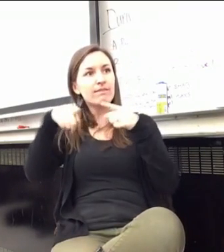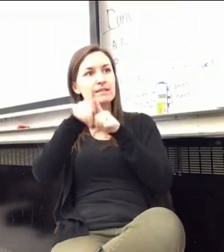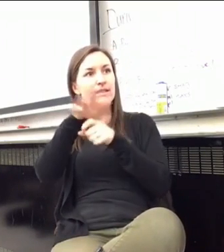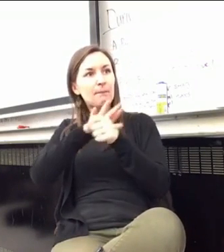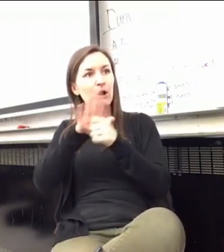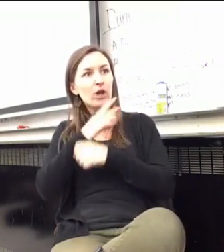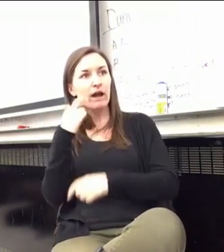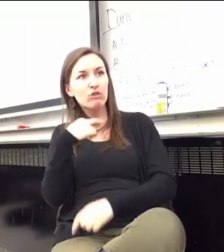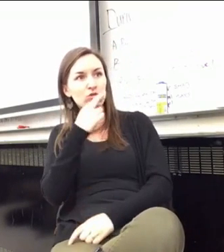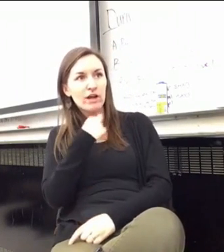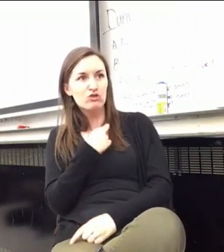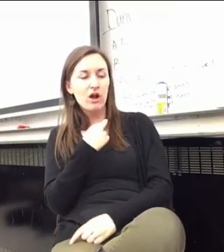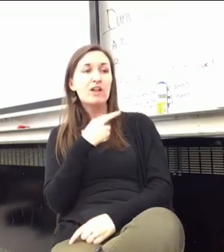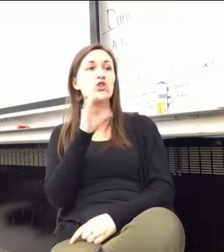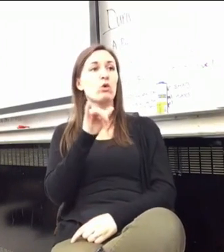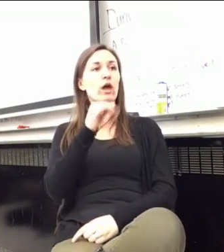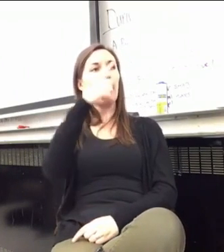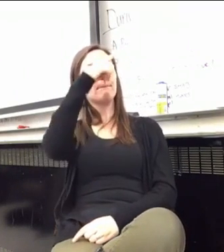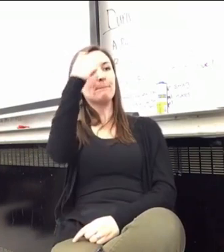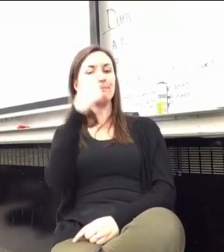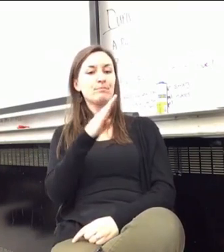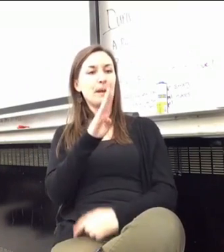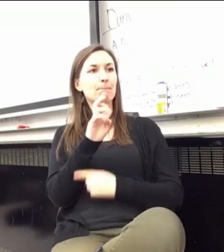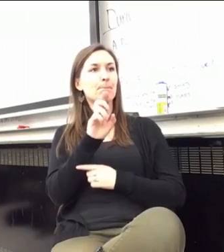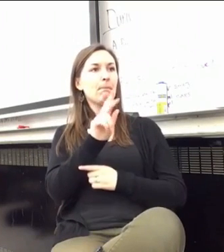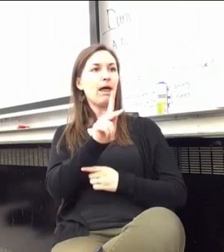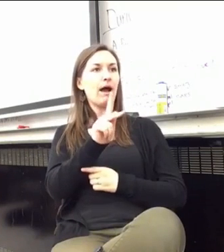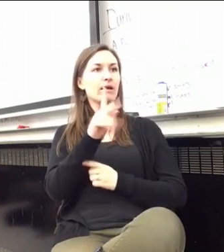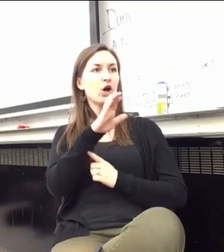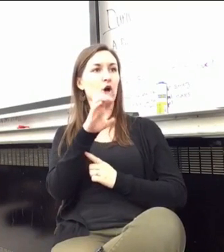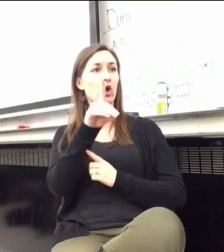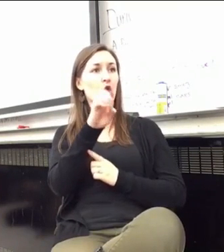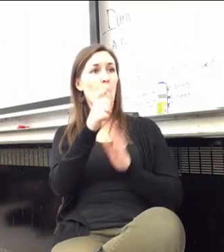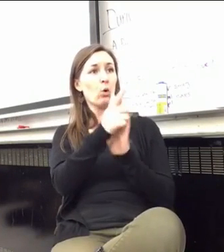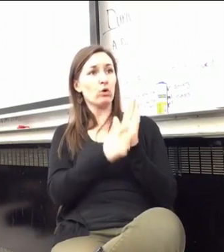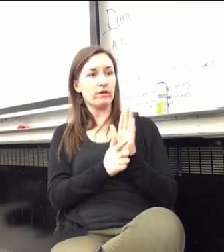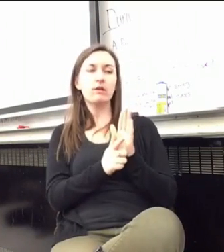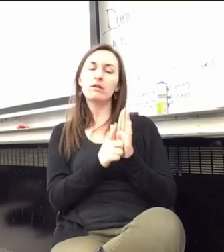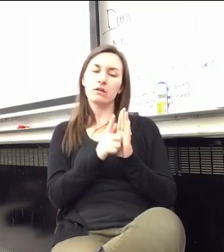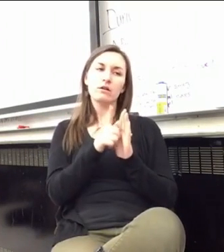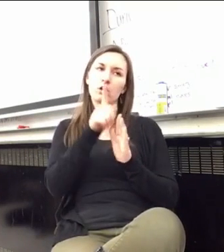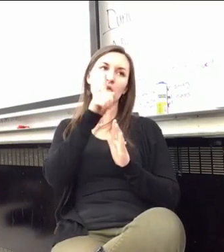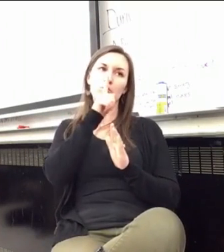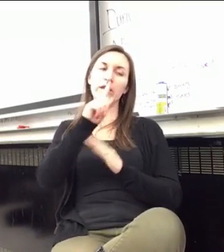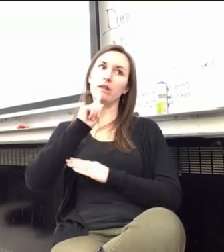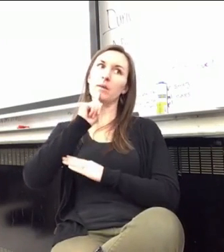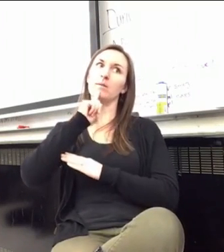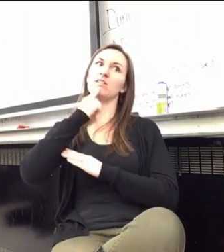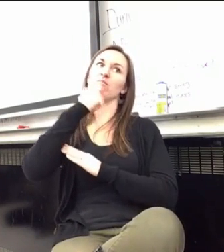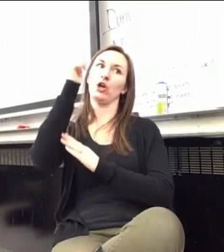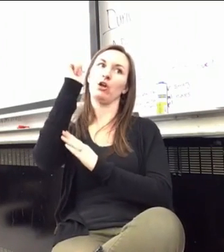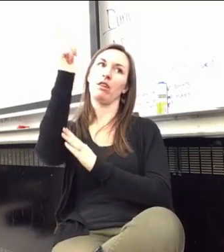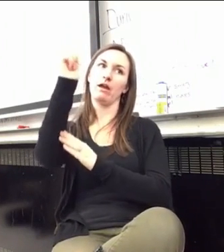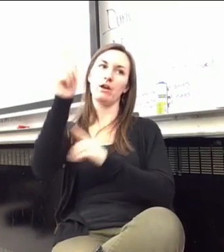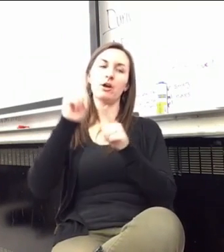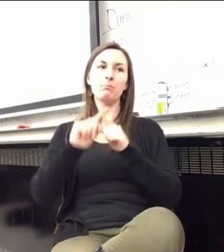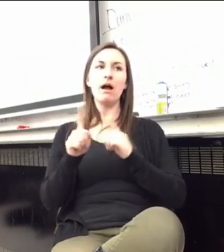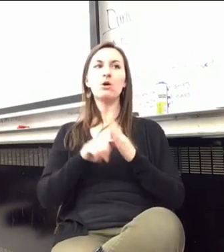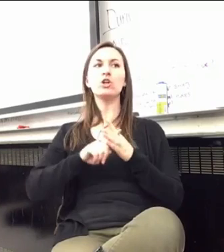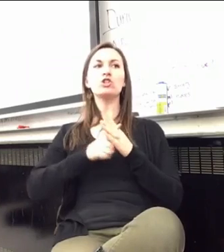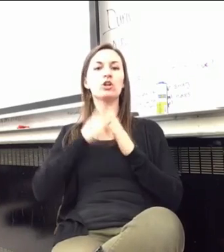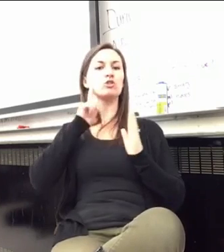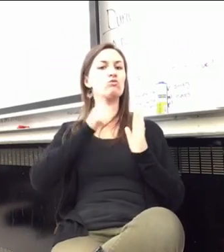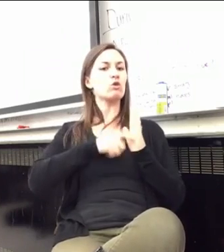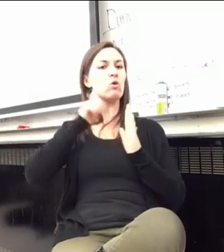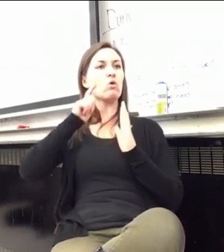at this time as a way to discriminate, but they're not as severe as they are going to be later on. But we're just kind of getting those inklings a little bit of